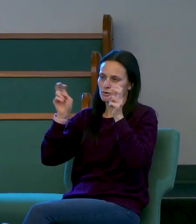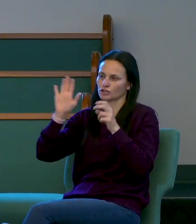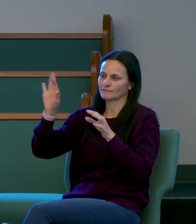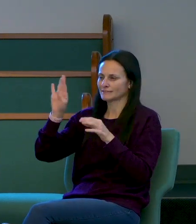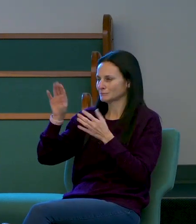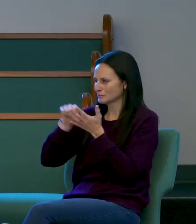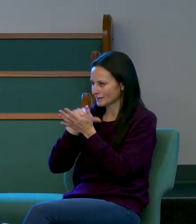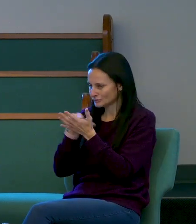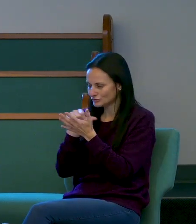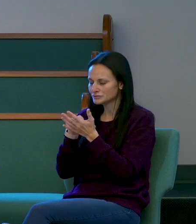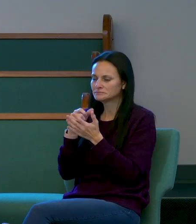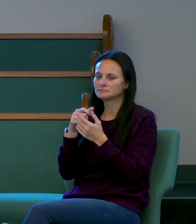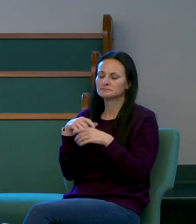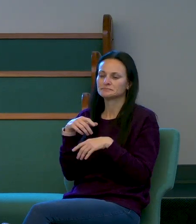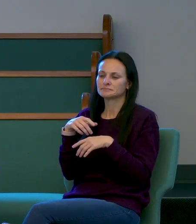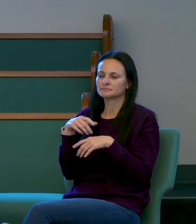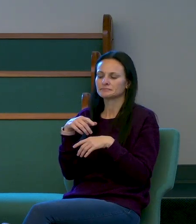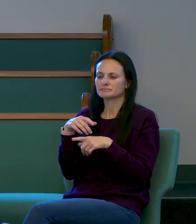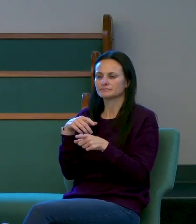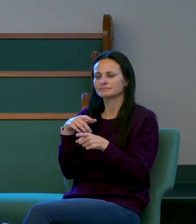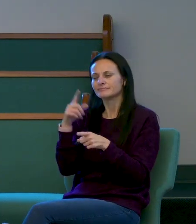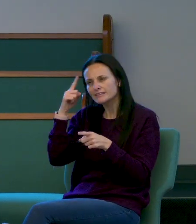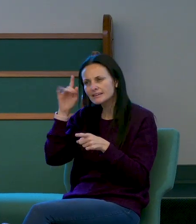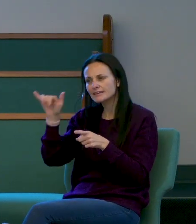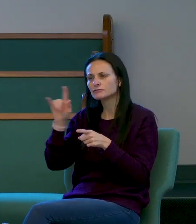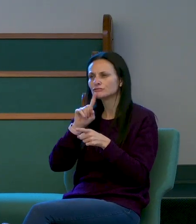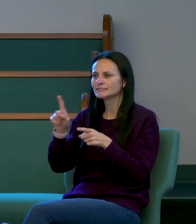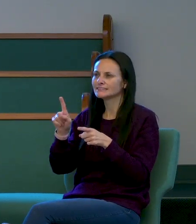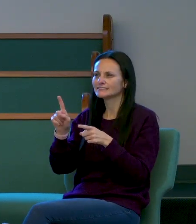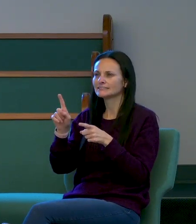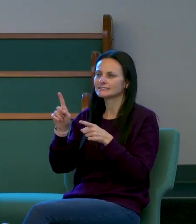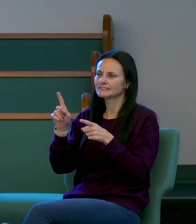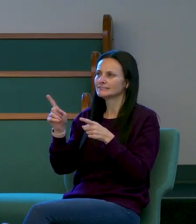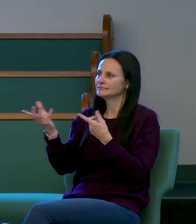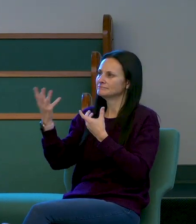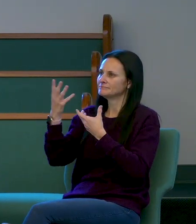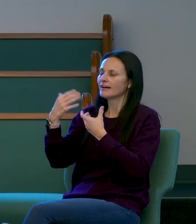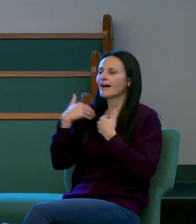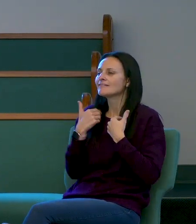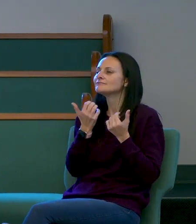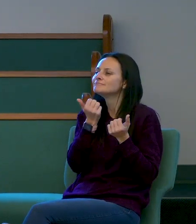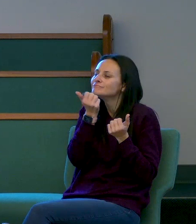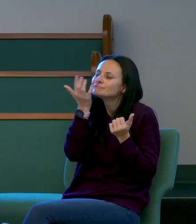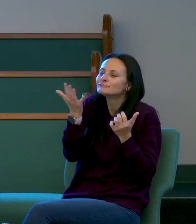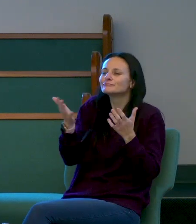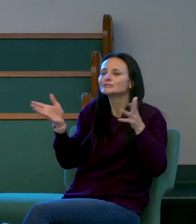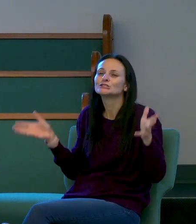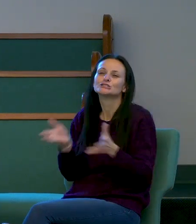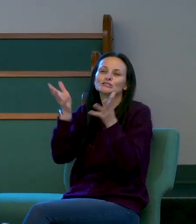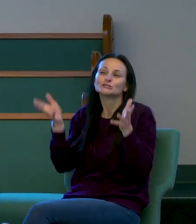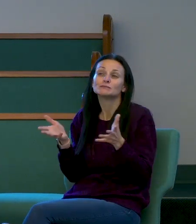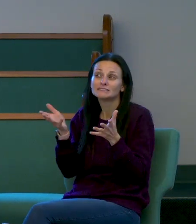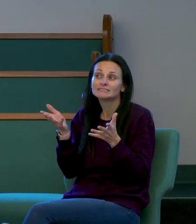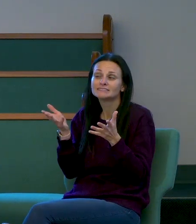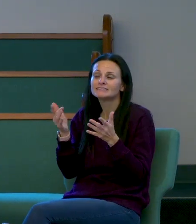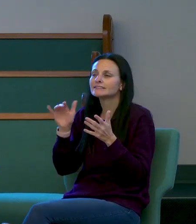Facebook page, thinking that it would engender some like sort of warm, fuzzy encouragement,